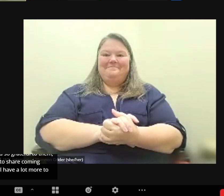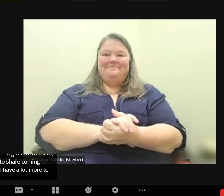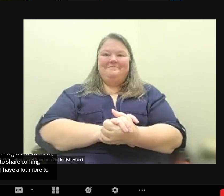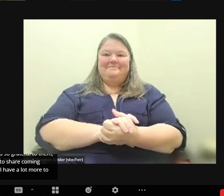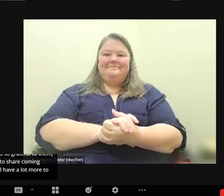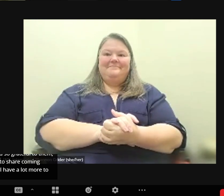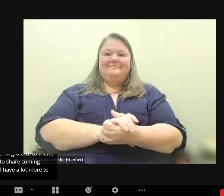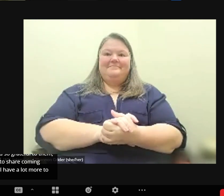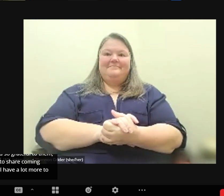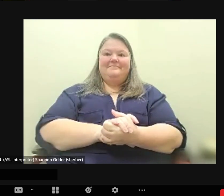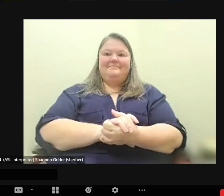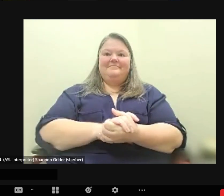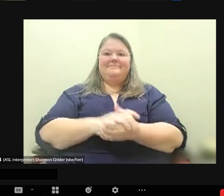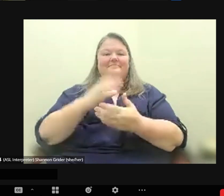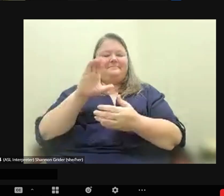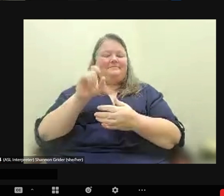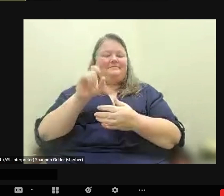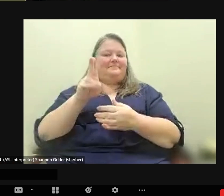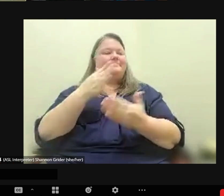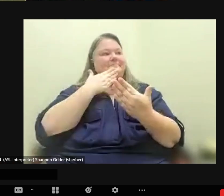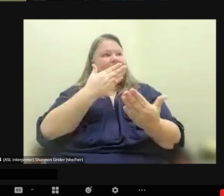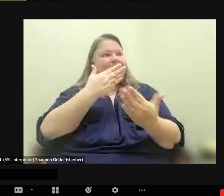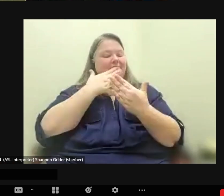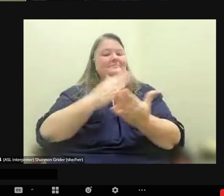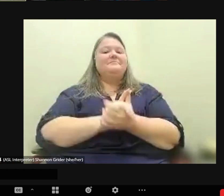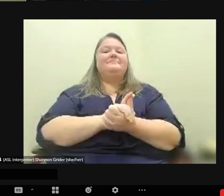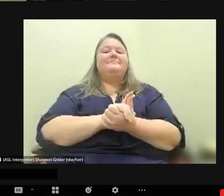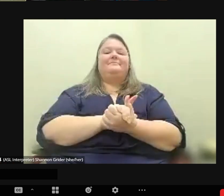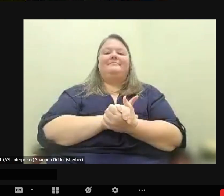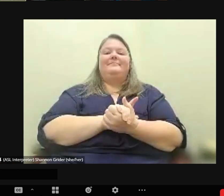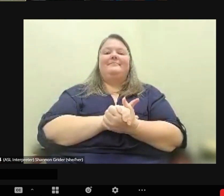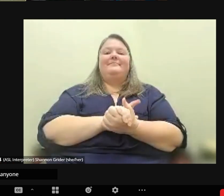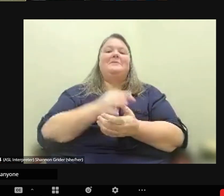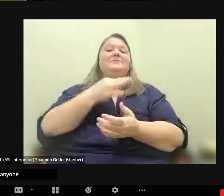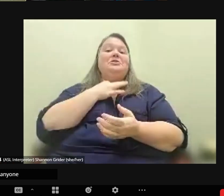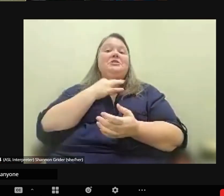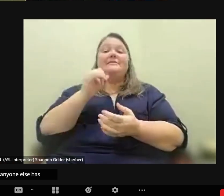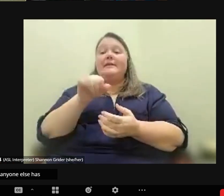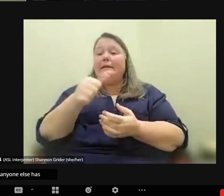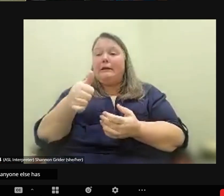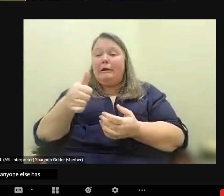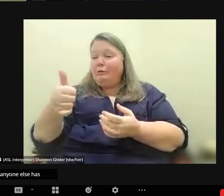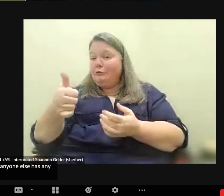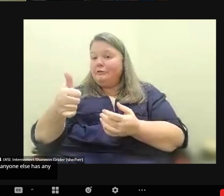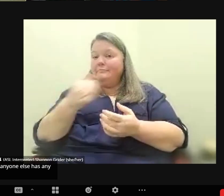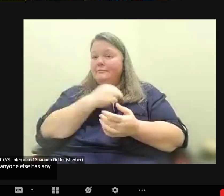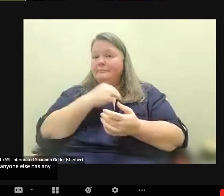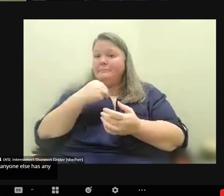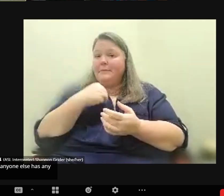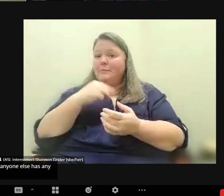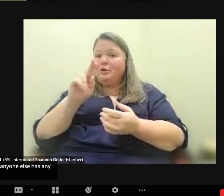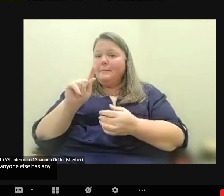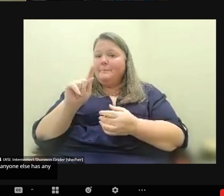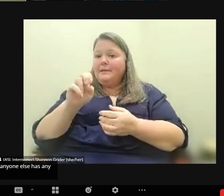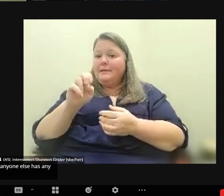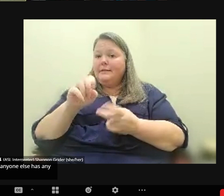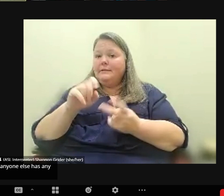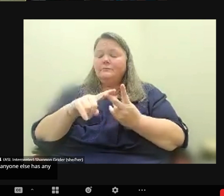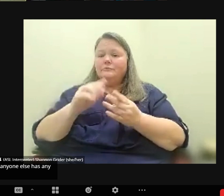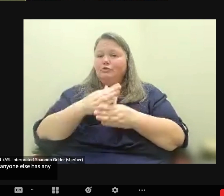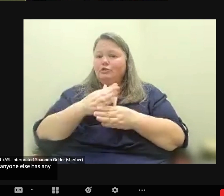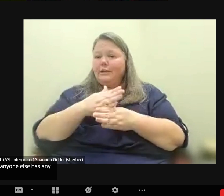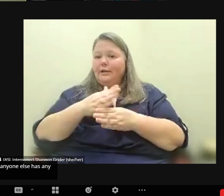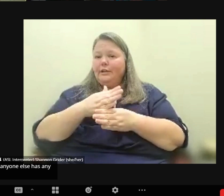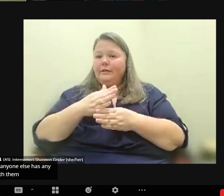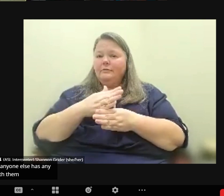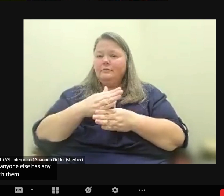Thank you. And I'm curious if anyone else has any other thoughts to share with the group